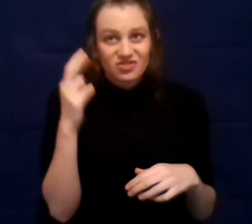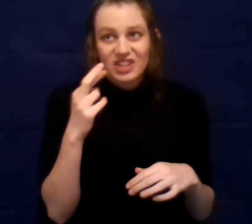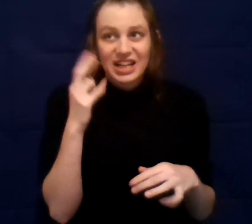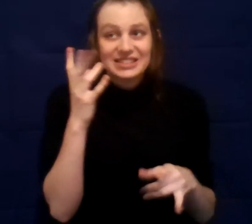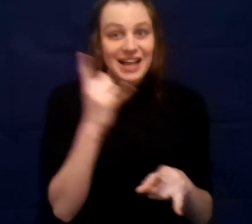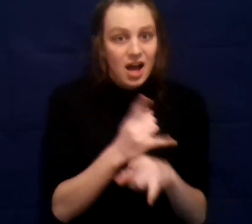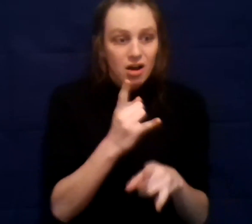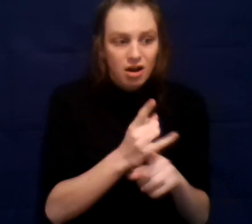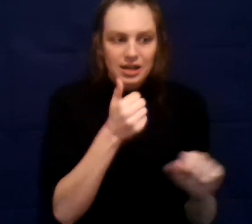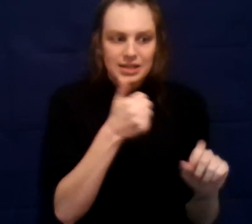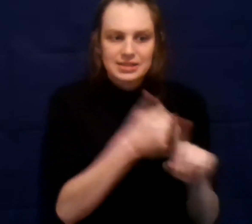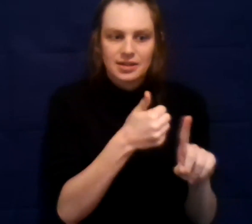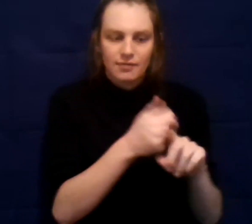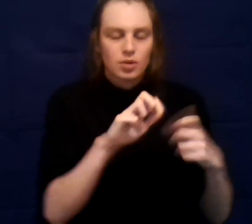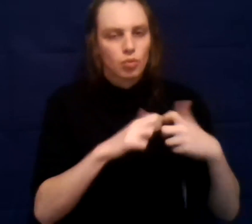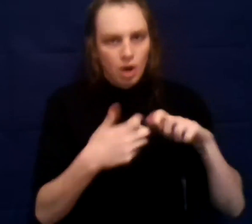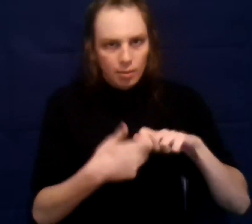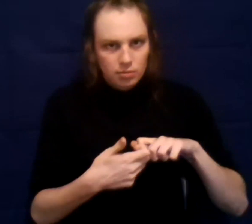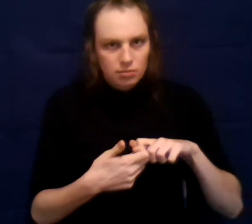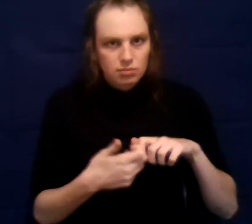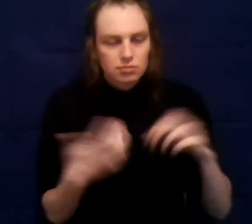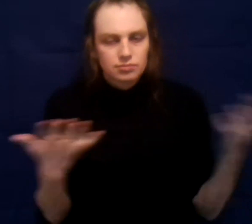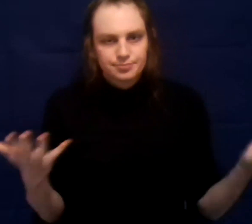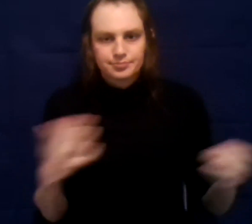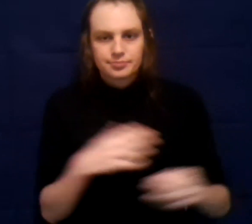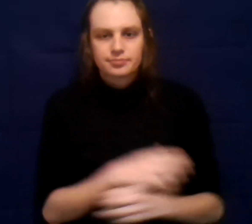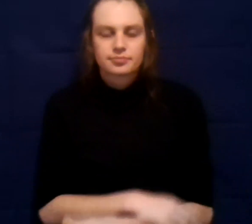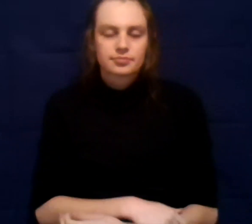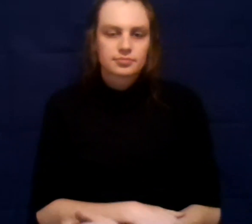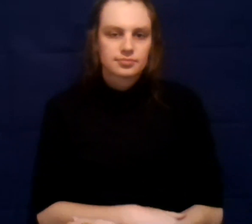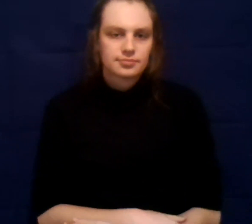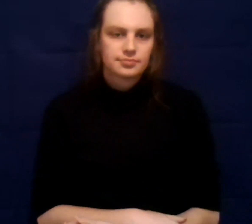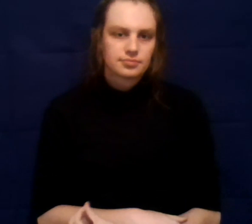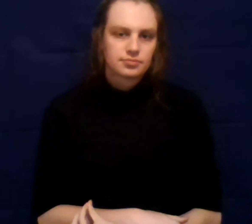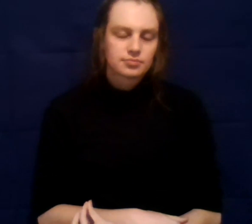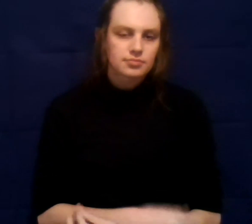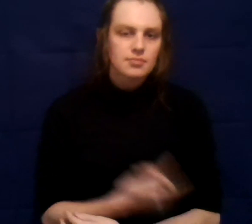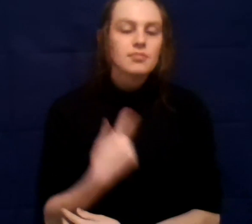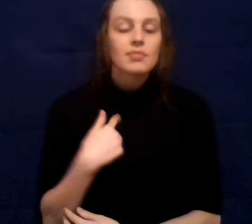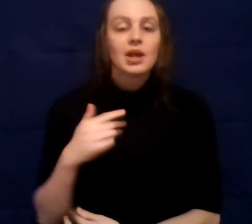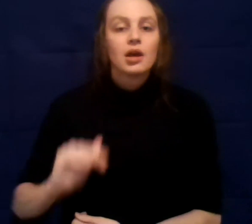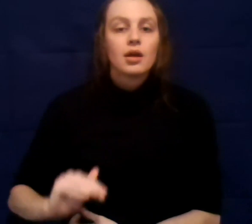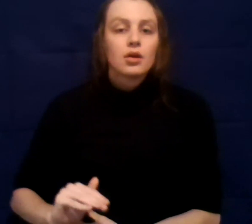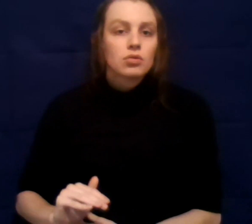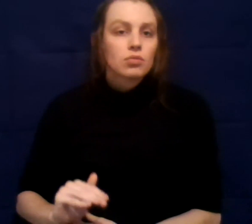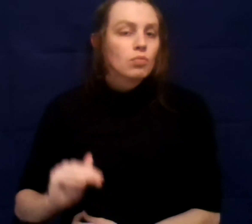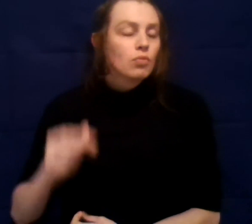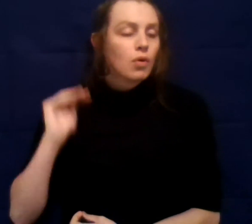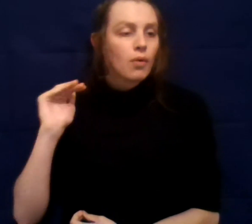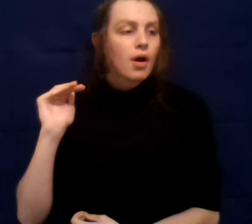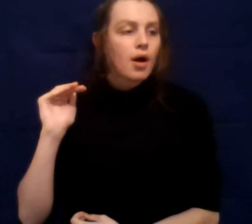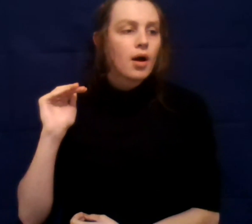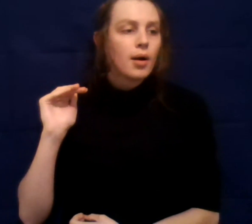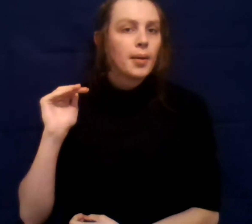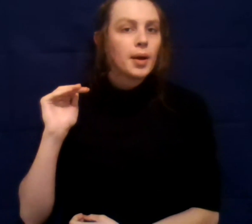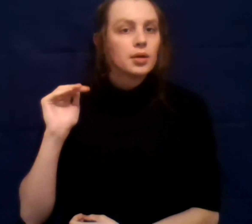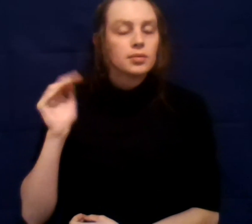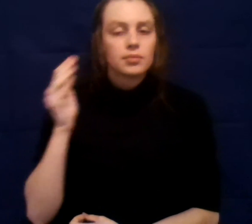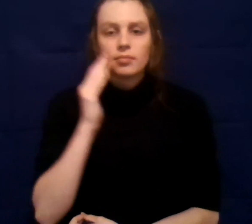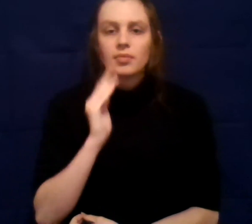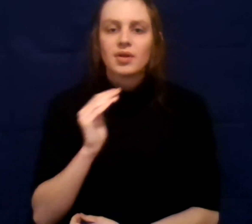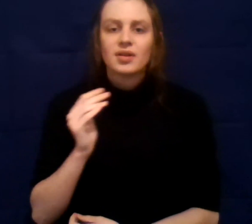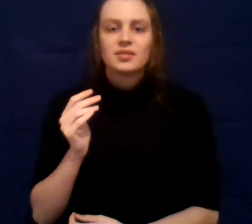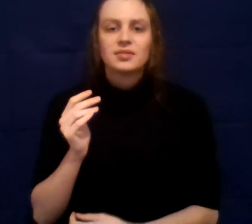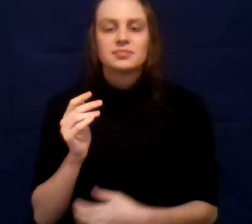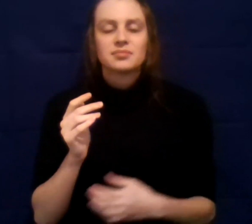Um, I I had grown up. I was kind of like, an